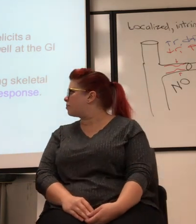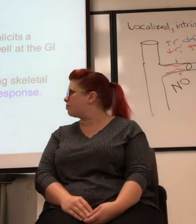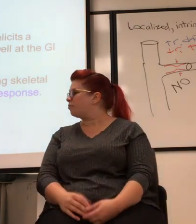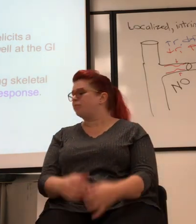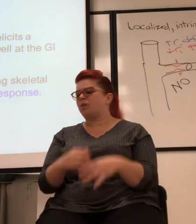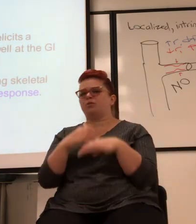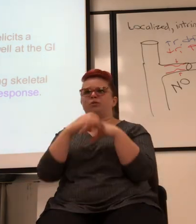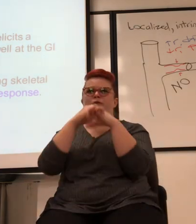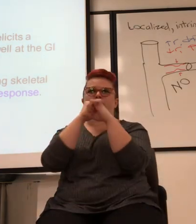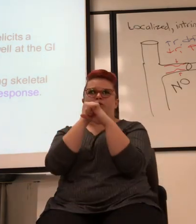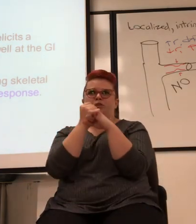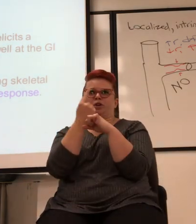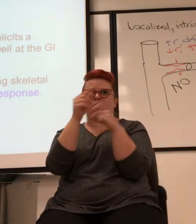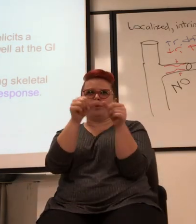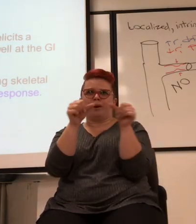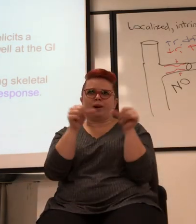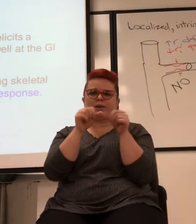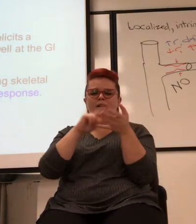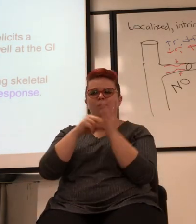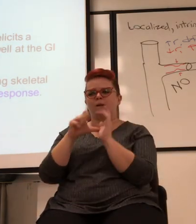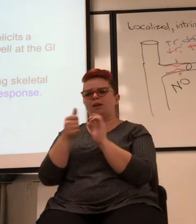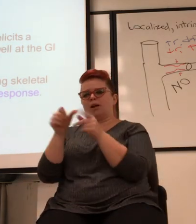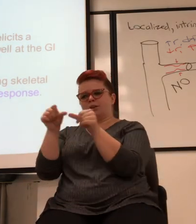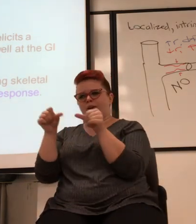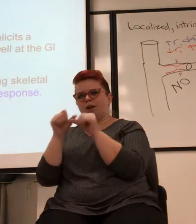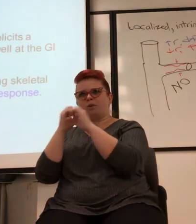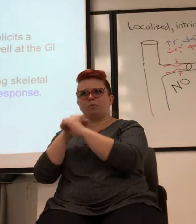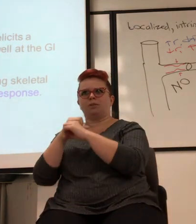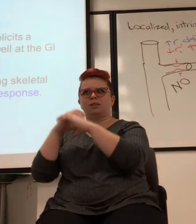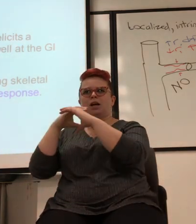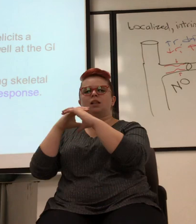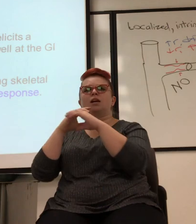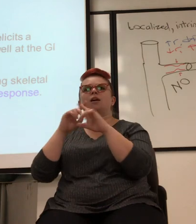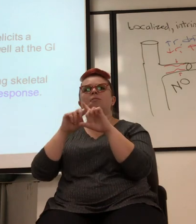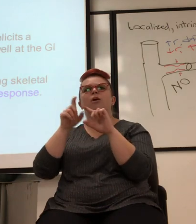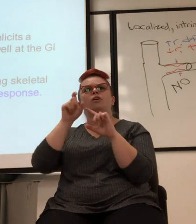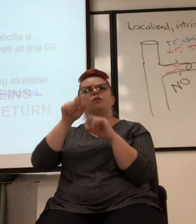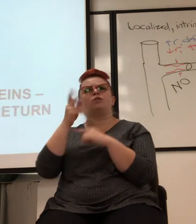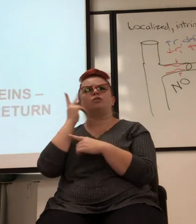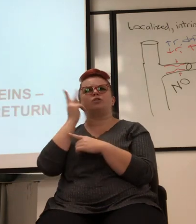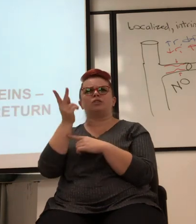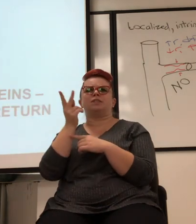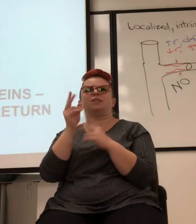area, you dilate the other. But you should see an overall jump